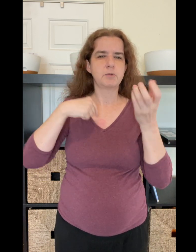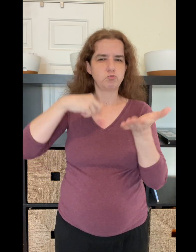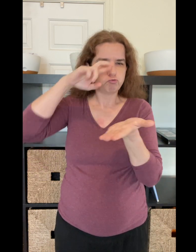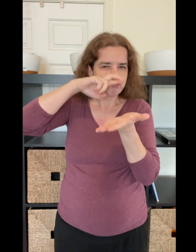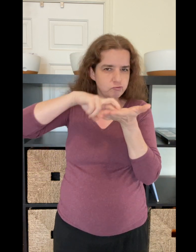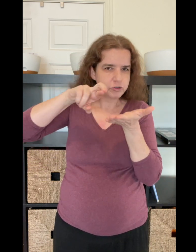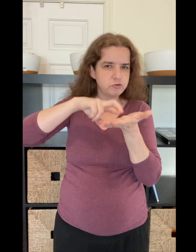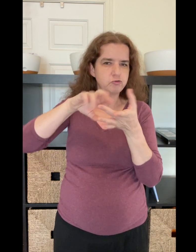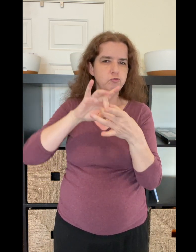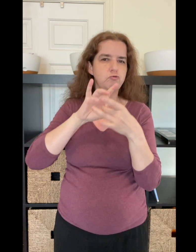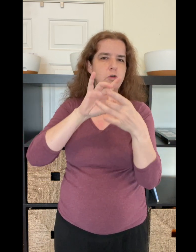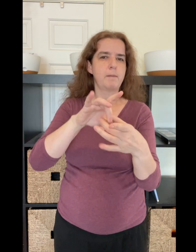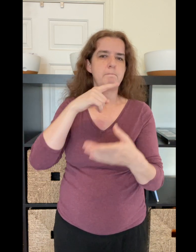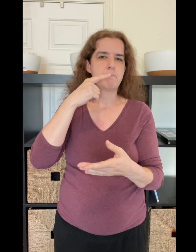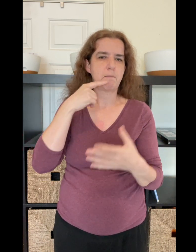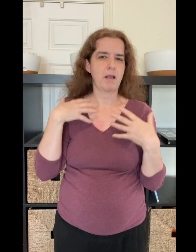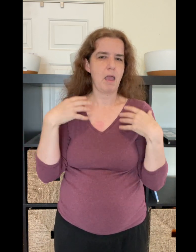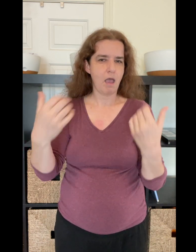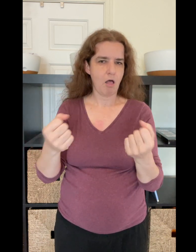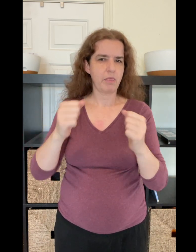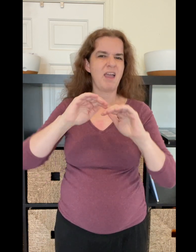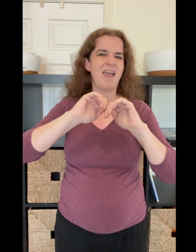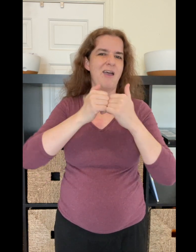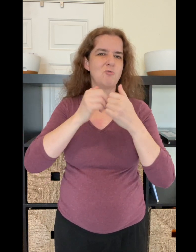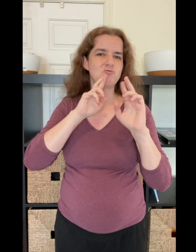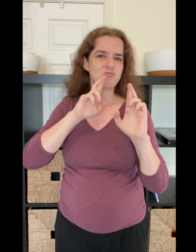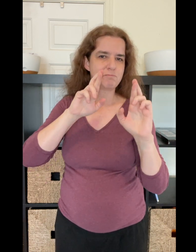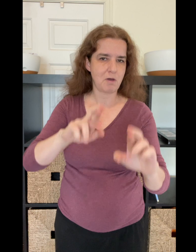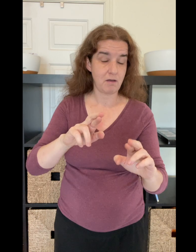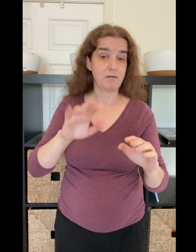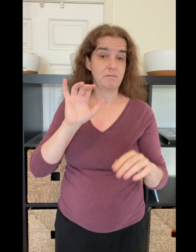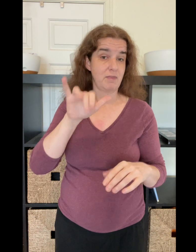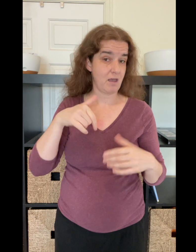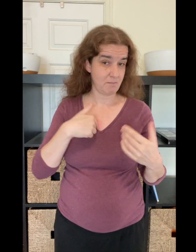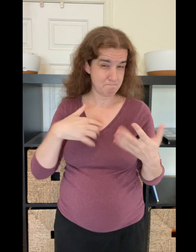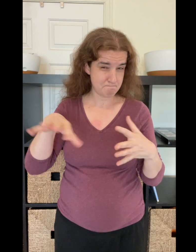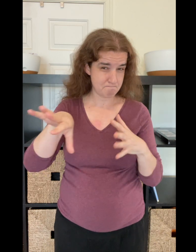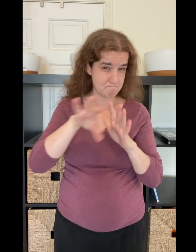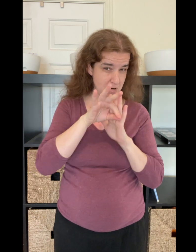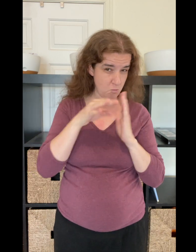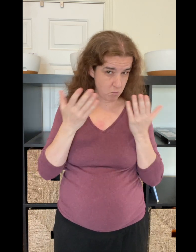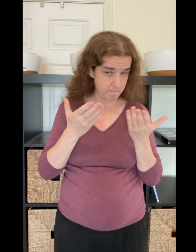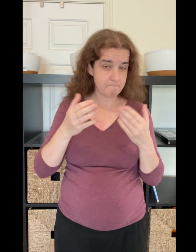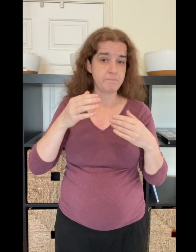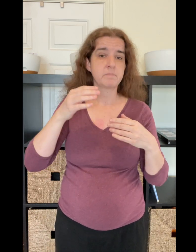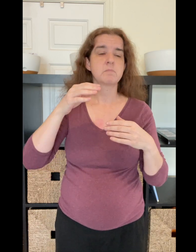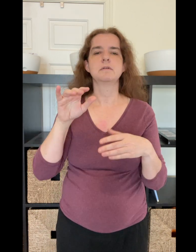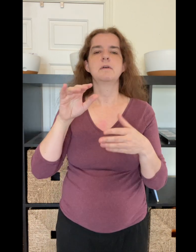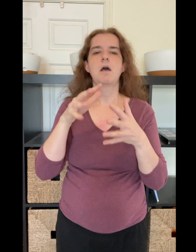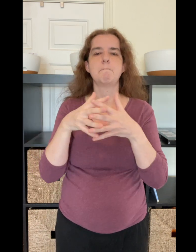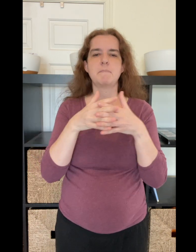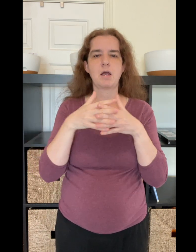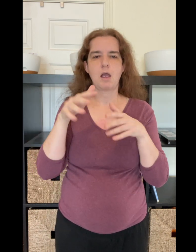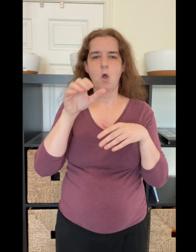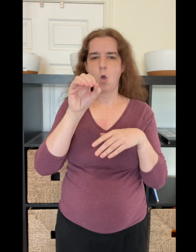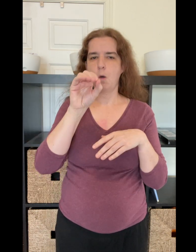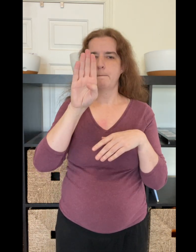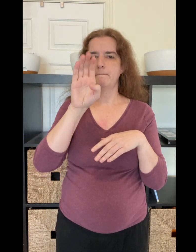I decided the topic that I wanted to research related to public health was how the public health response is here